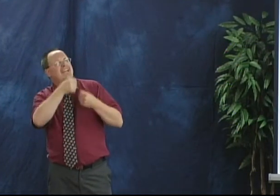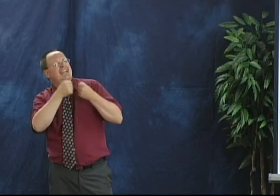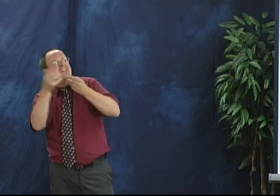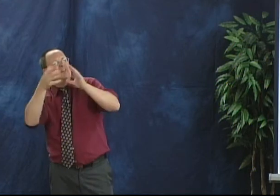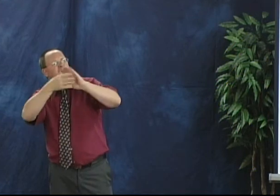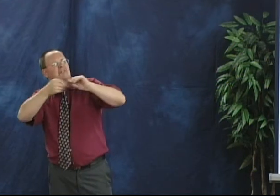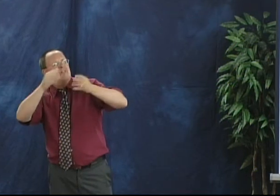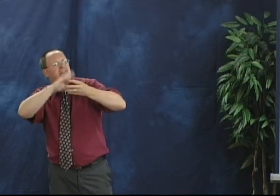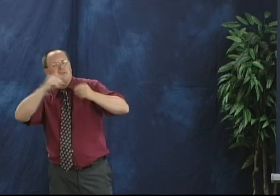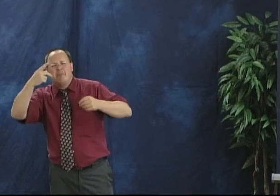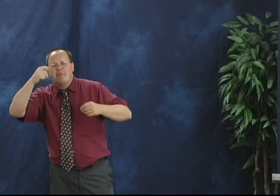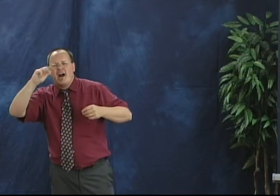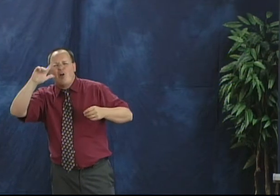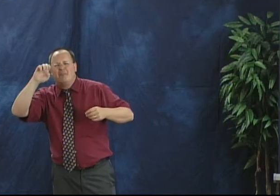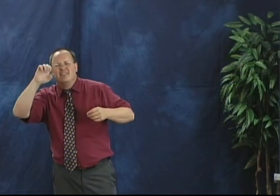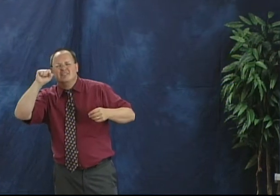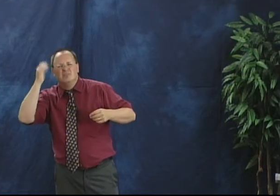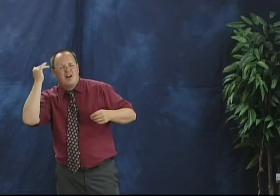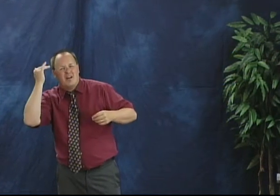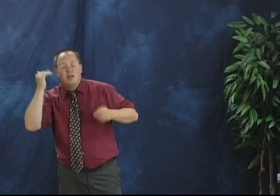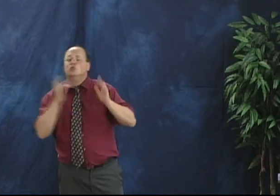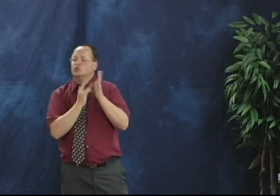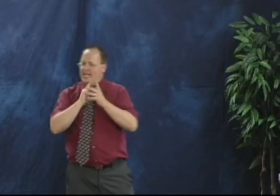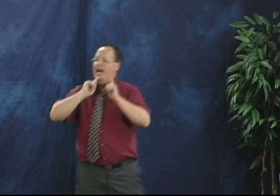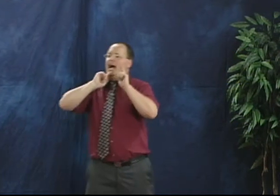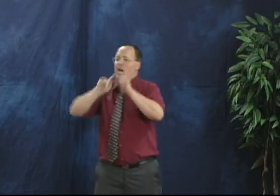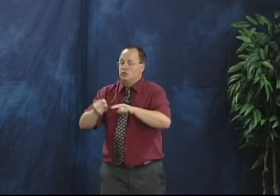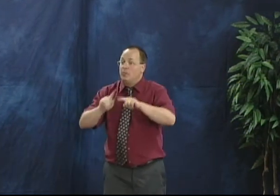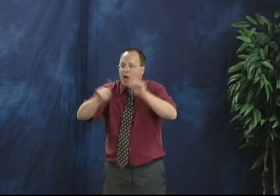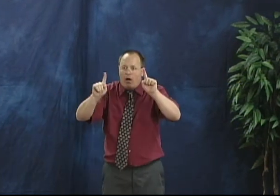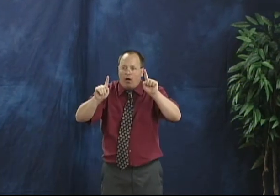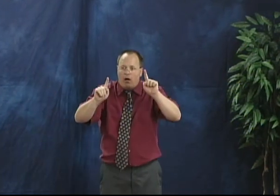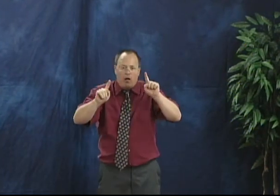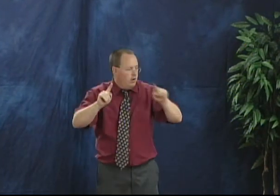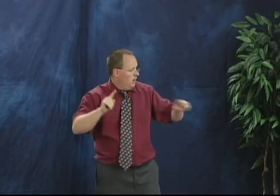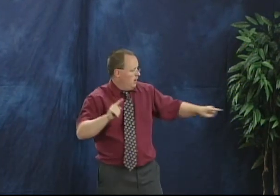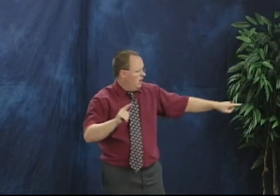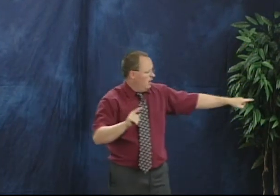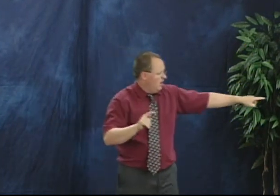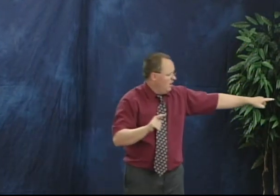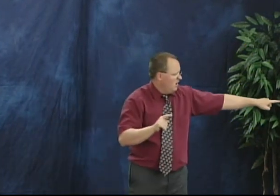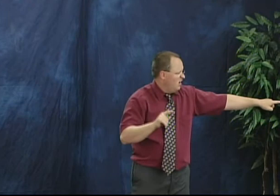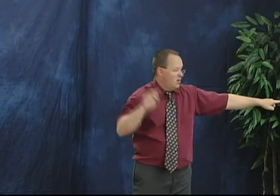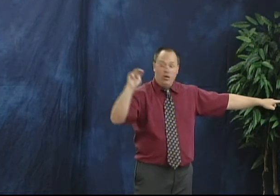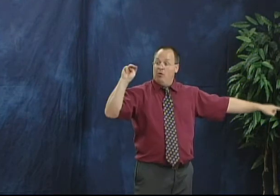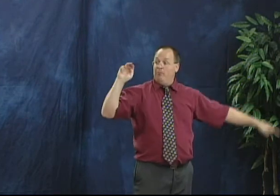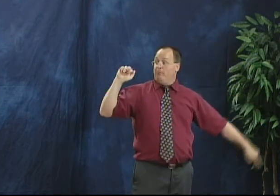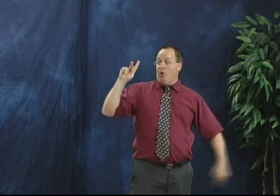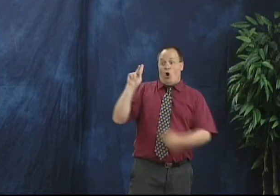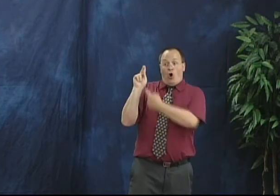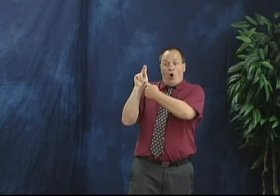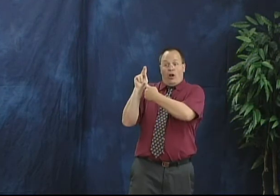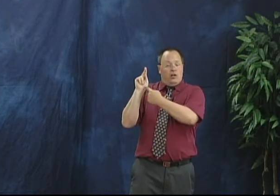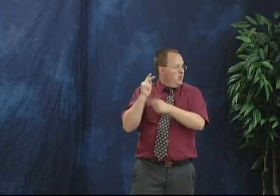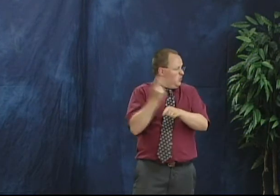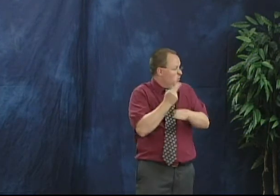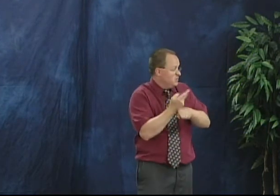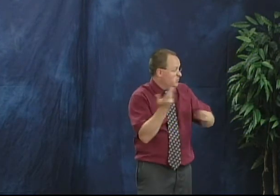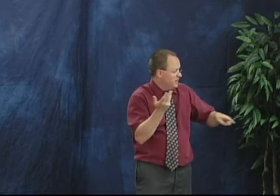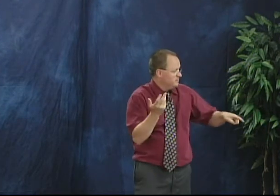Again, we have the disciples asking Jesus why he taught in parables. And Jesus' answer this time in the book of